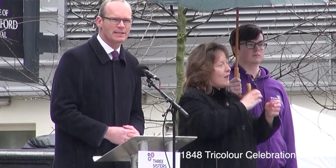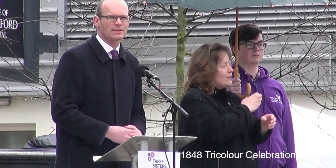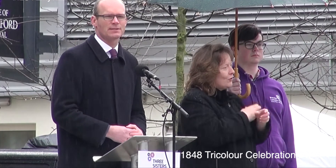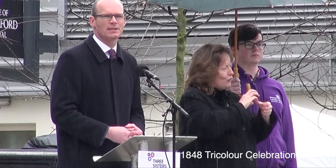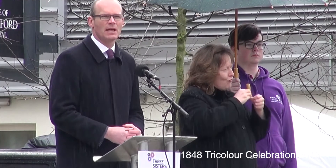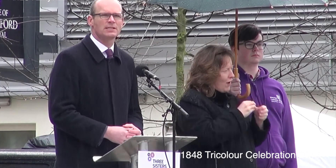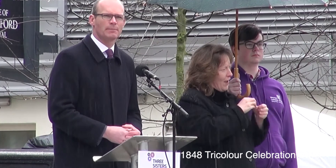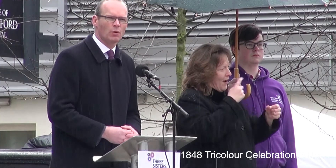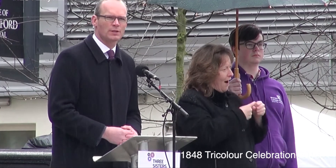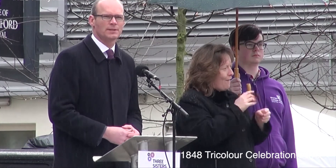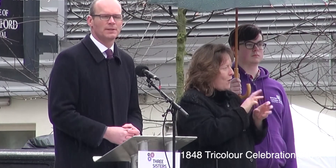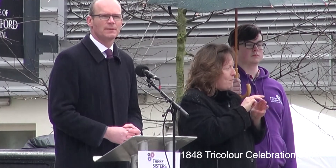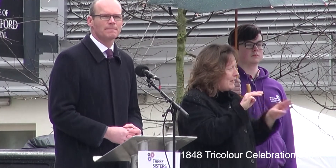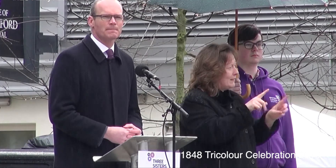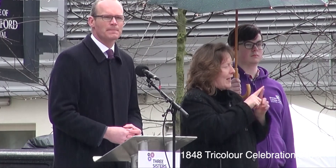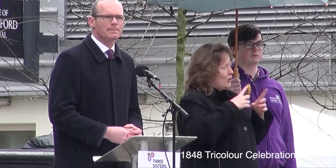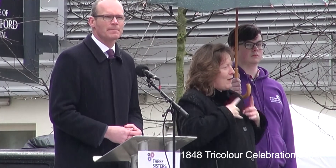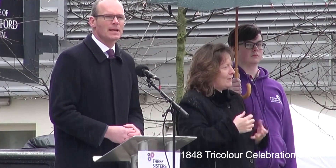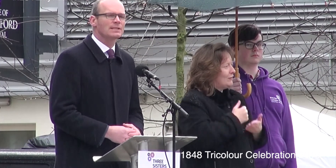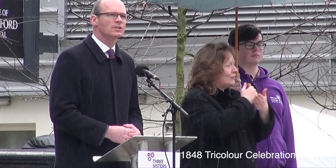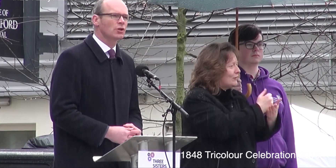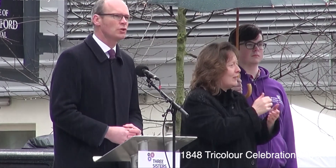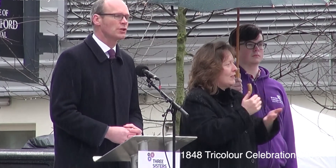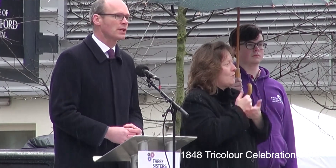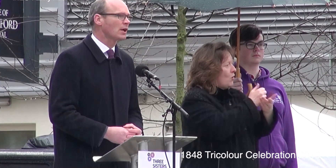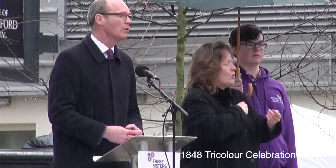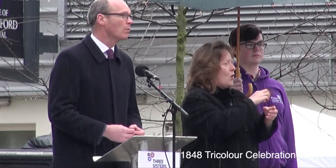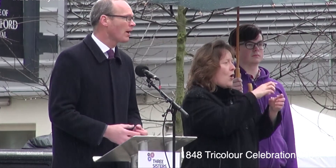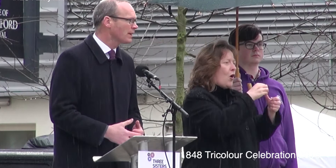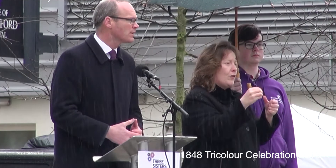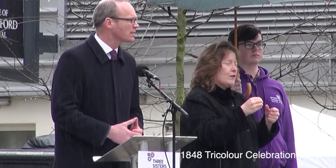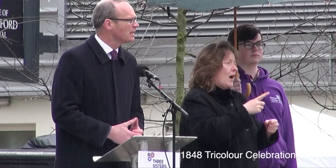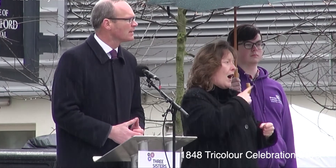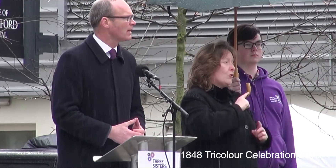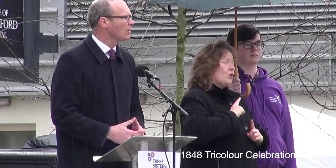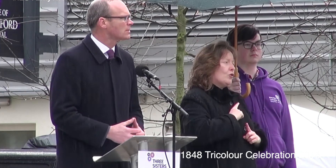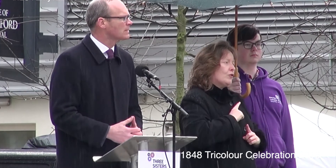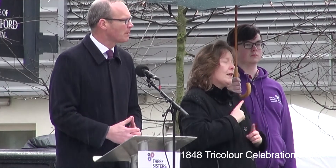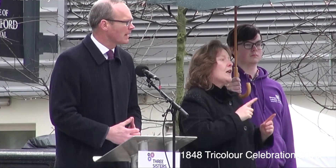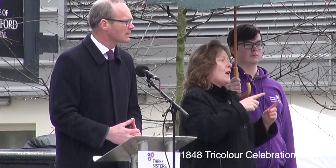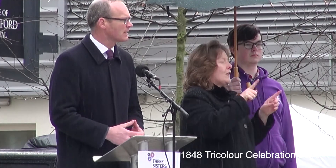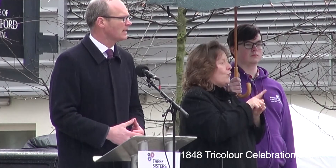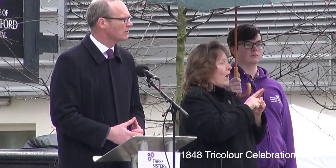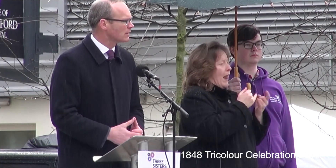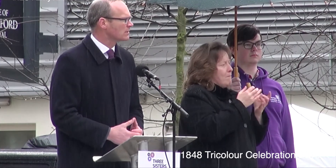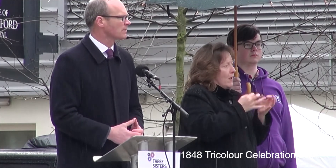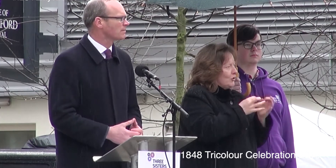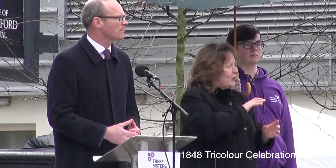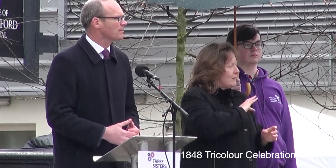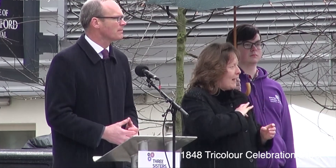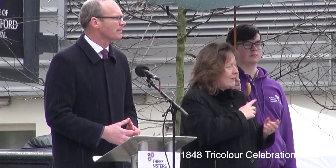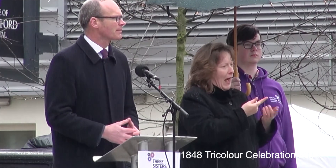humanitarian assistance and support. As our soldiers are not only warriors, they are also diplomats and